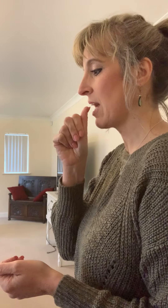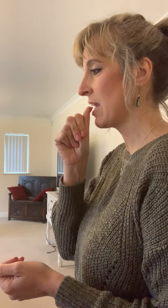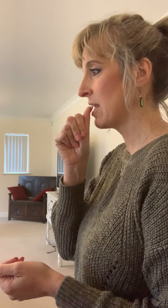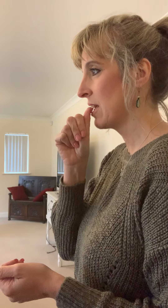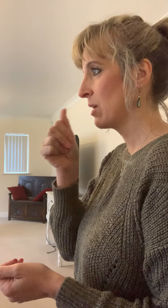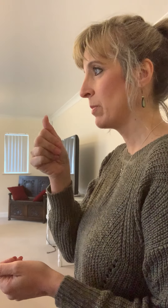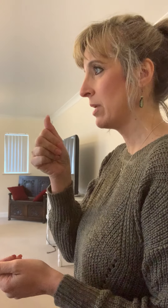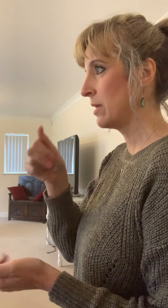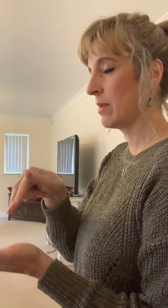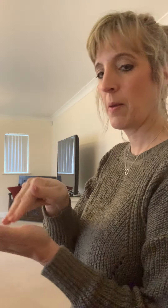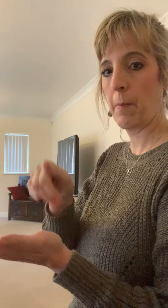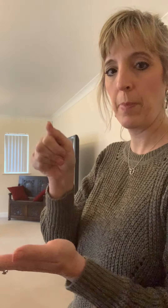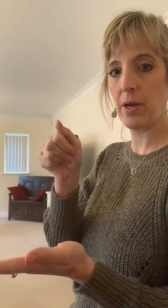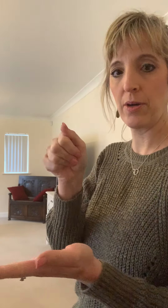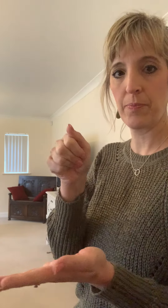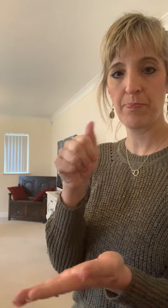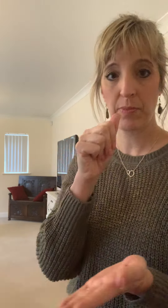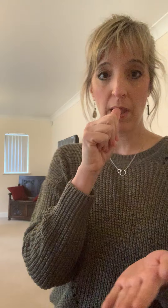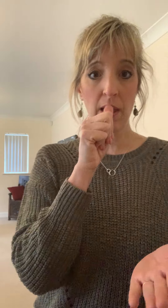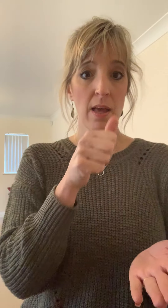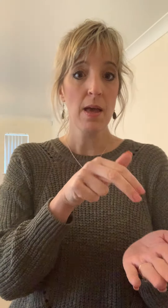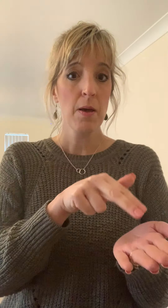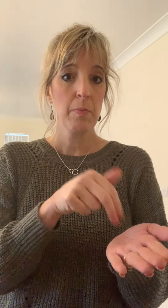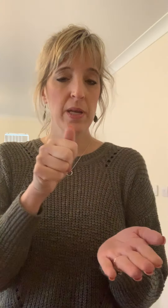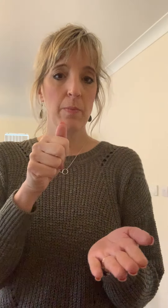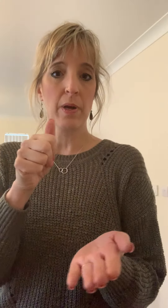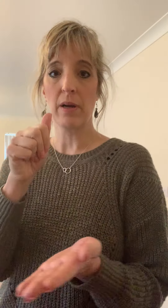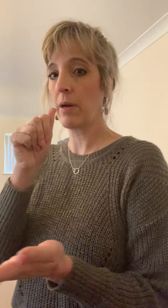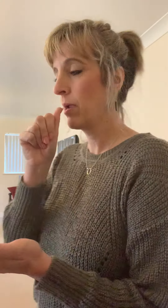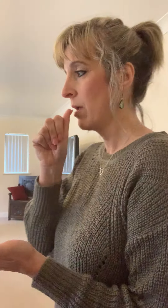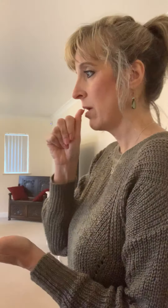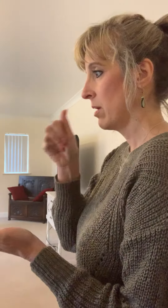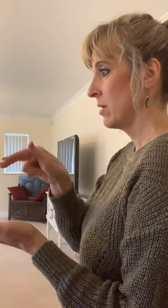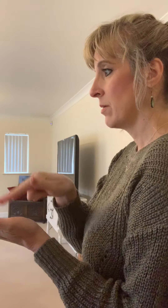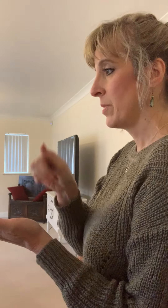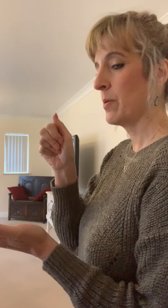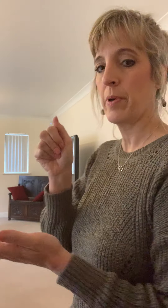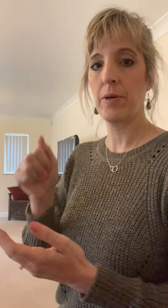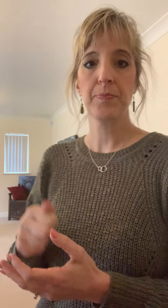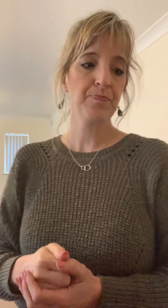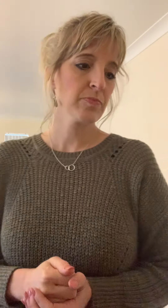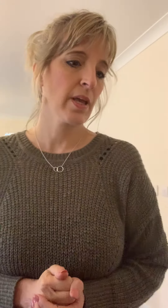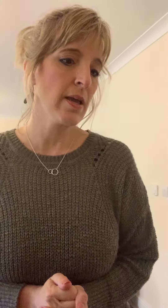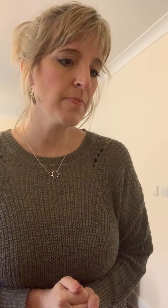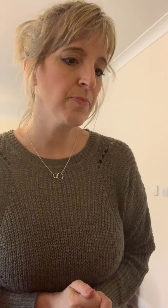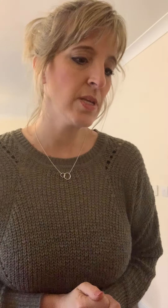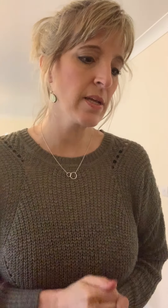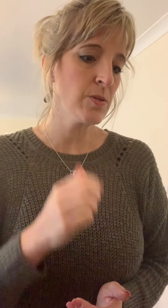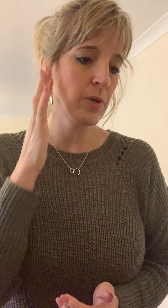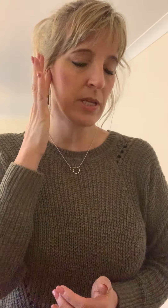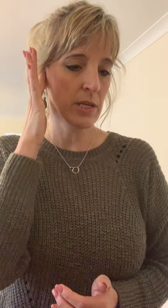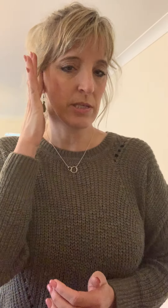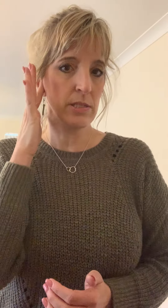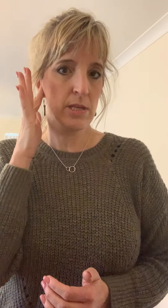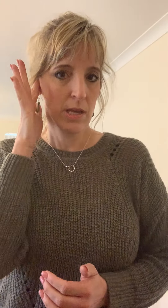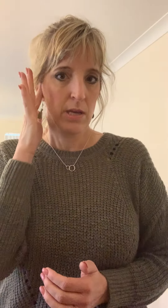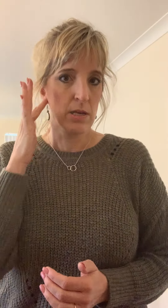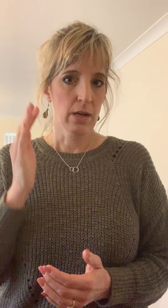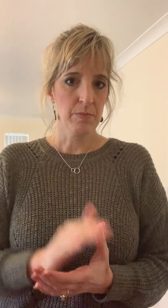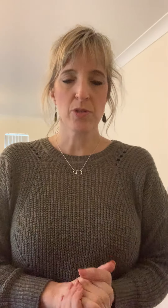side, peanut butter, okay? Peanut butter, peanut butter, okay? The next one is,